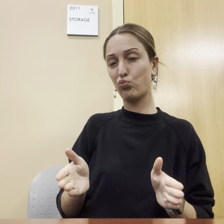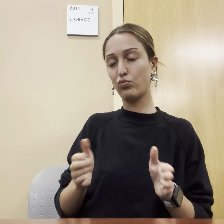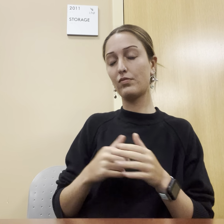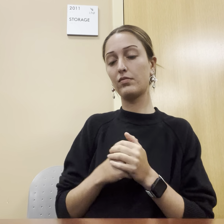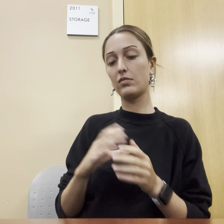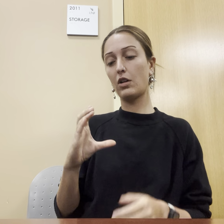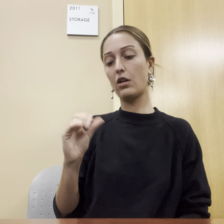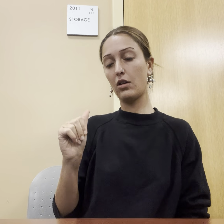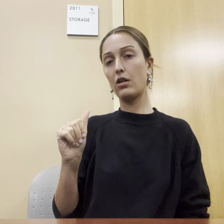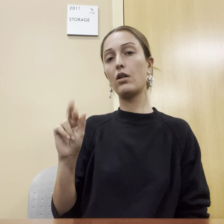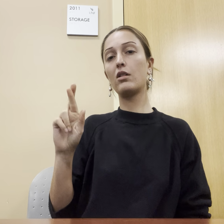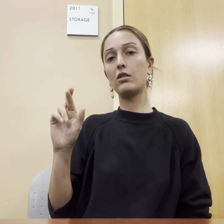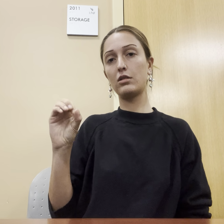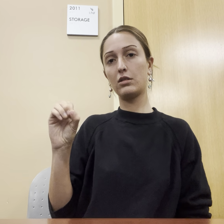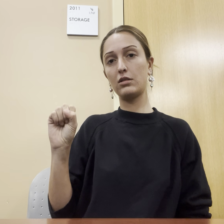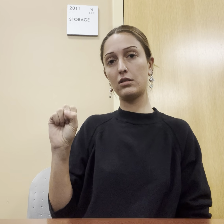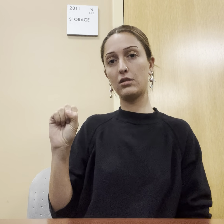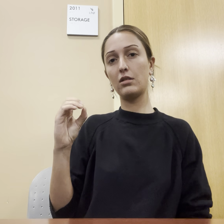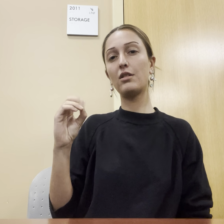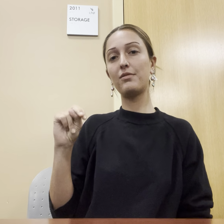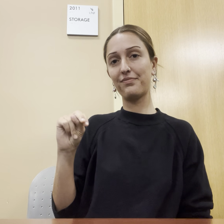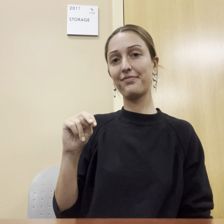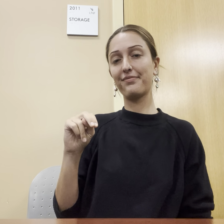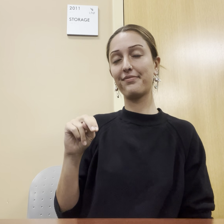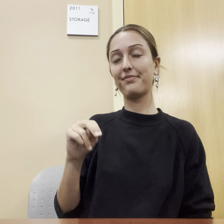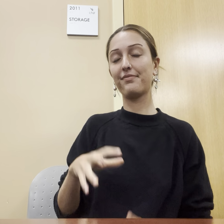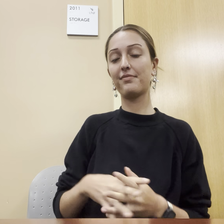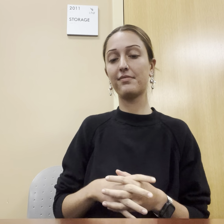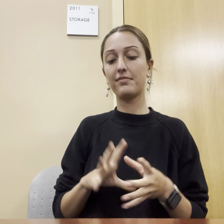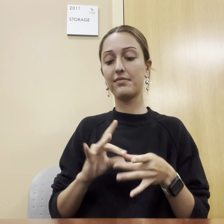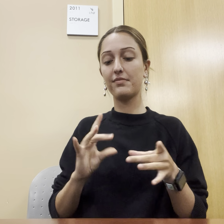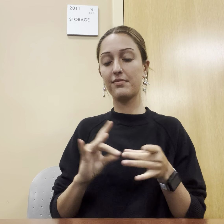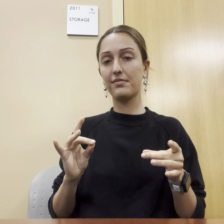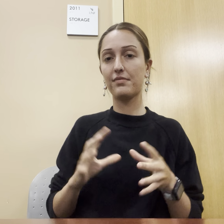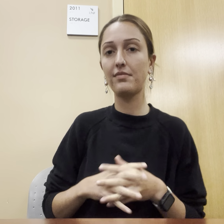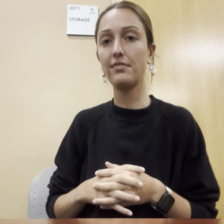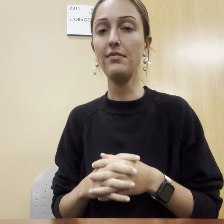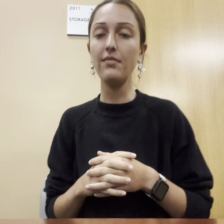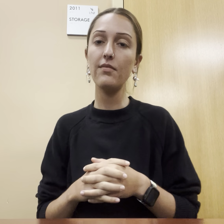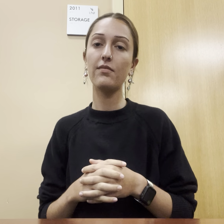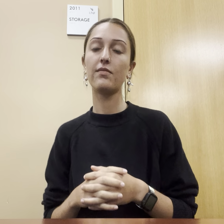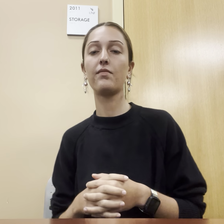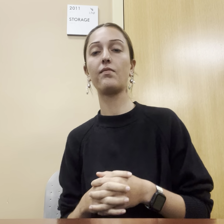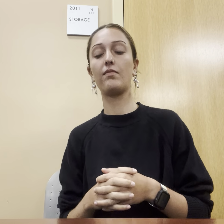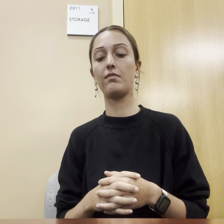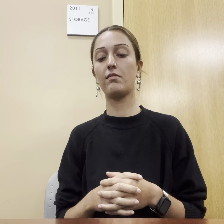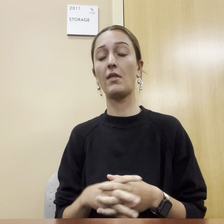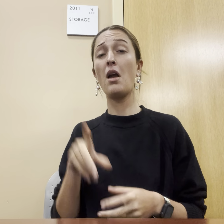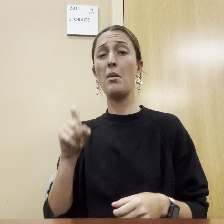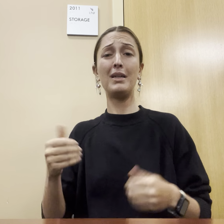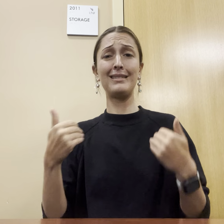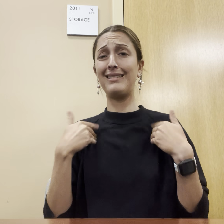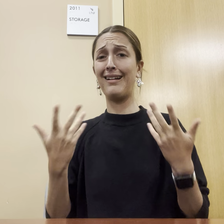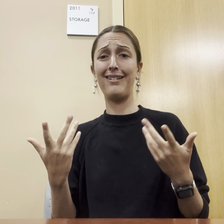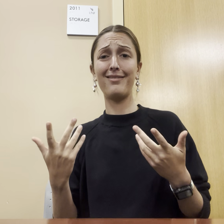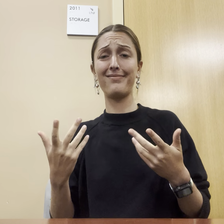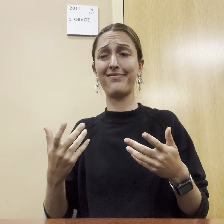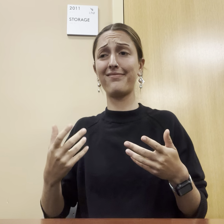way? Are we going to walk this way? How are we going to do it? Are we going to give each other a nod? Are we going to give each other a look? Kind of having something set up. And that's where it becomes challenging,